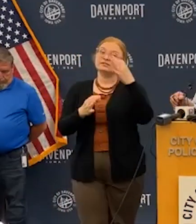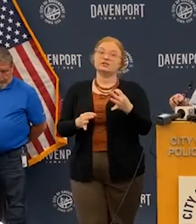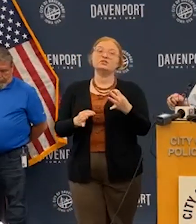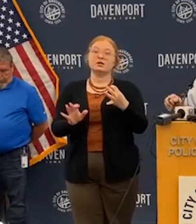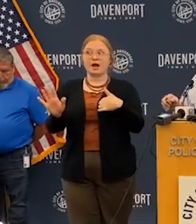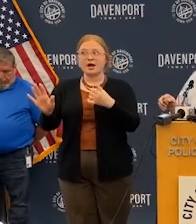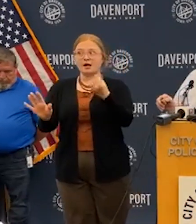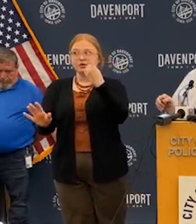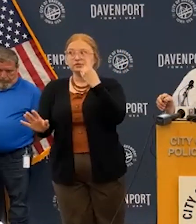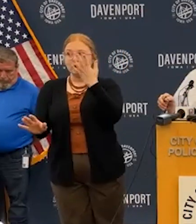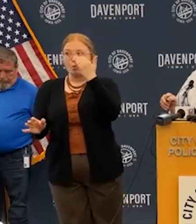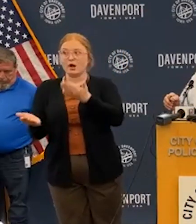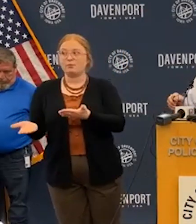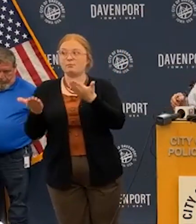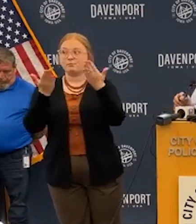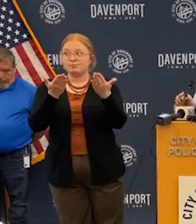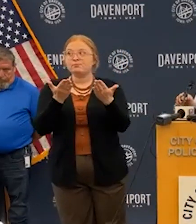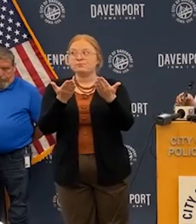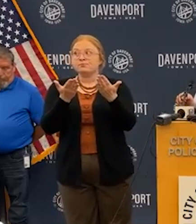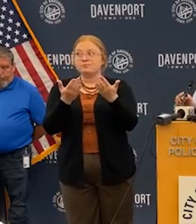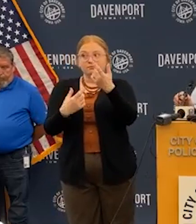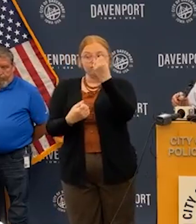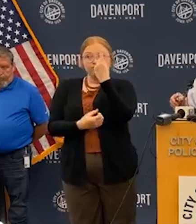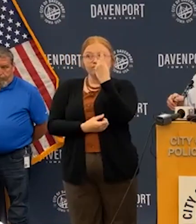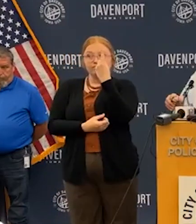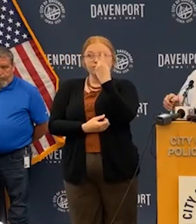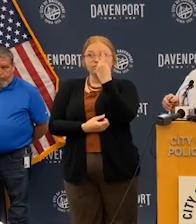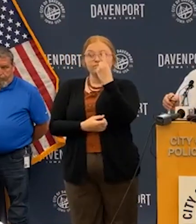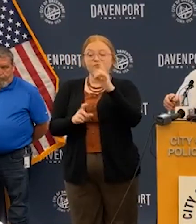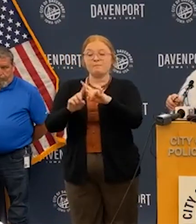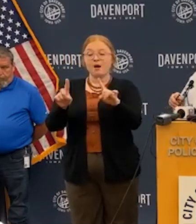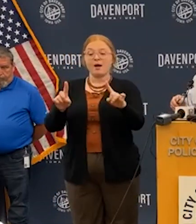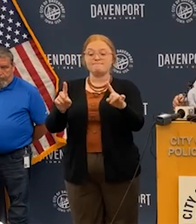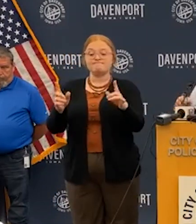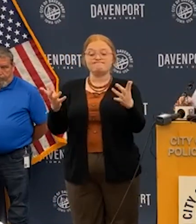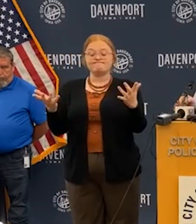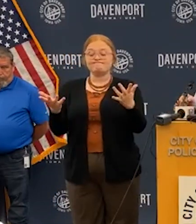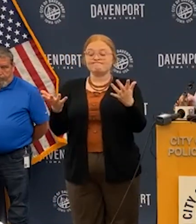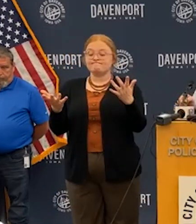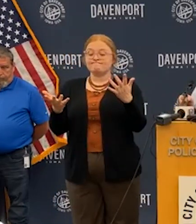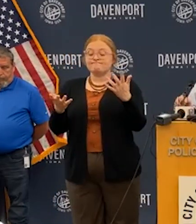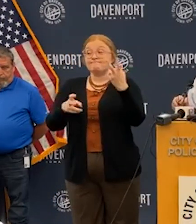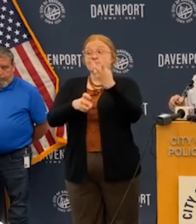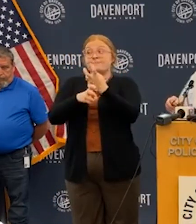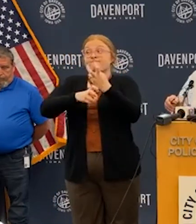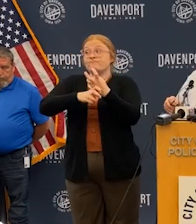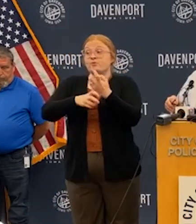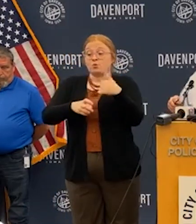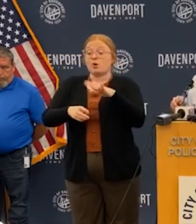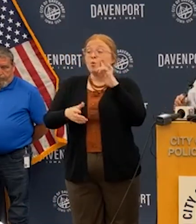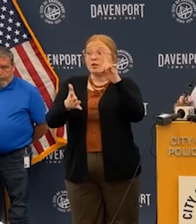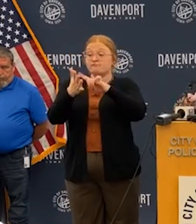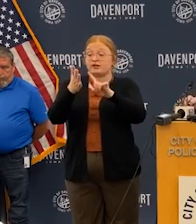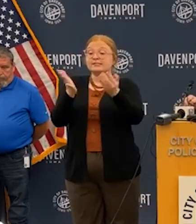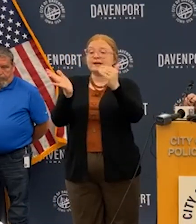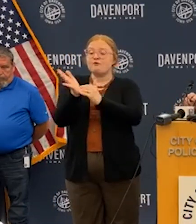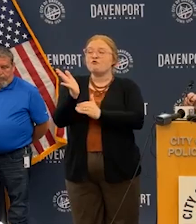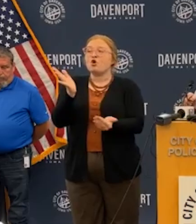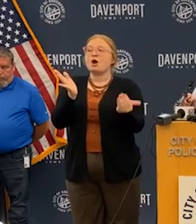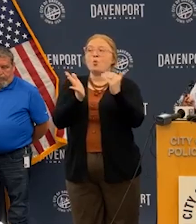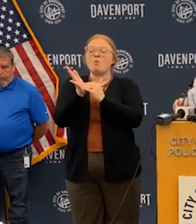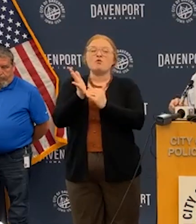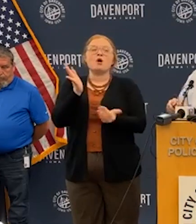I can only tell you that. And believe me, we're going to look at that again, over and over. And for the rest of my life, I'm going to probably look at that